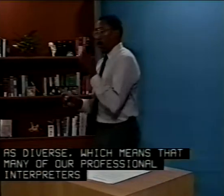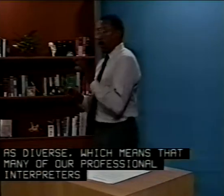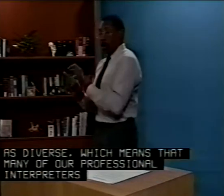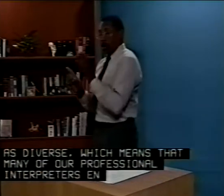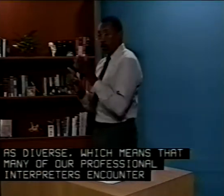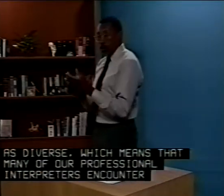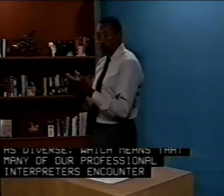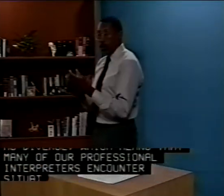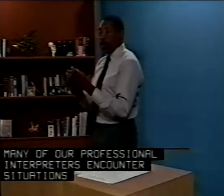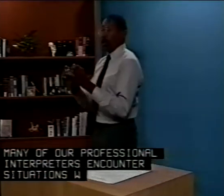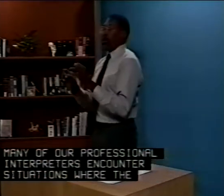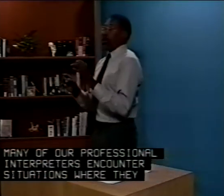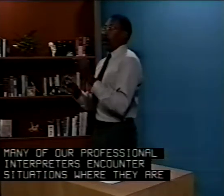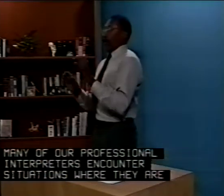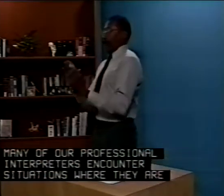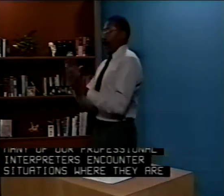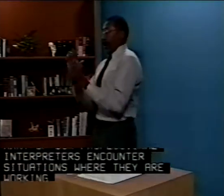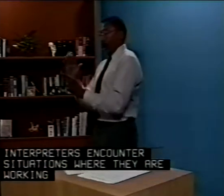people who have cultural